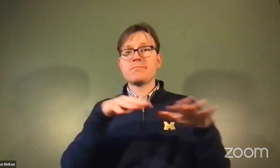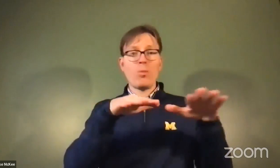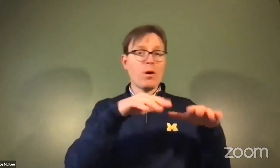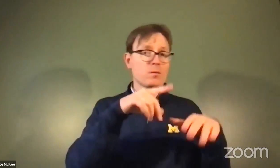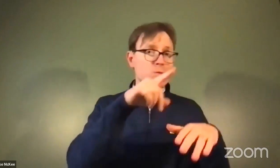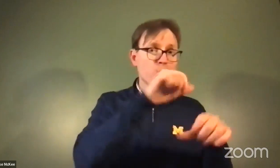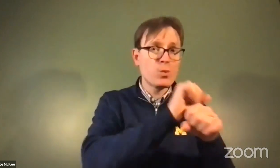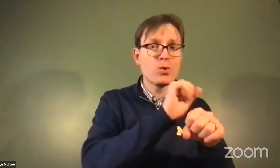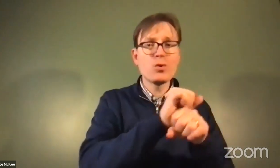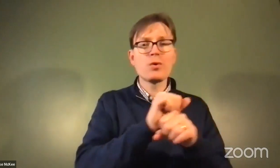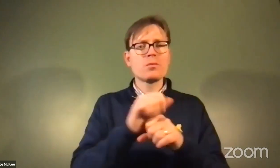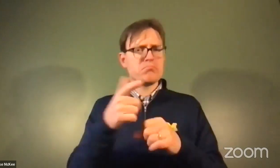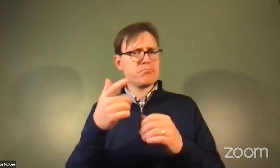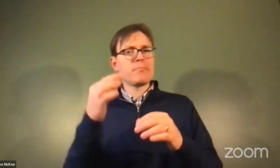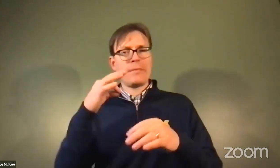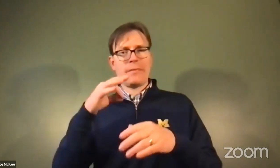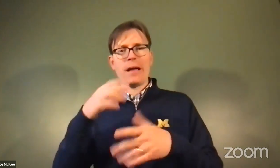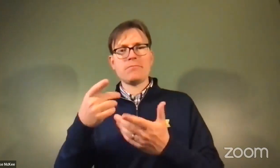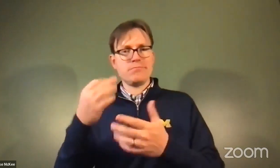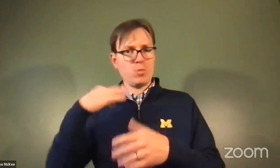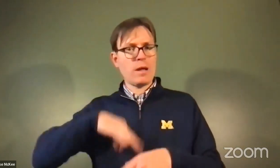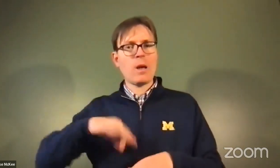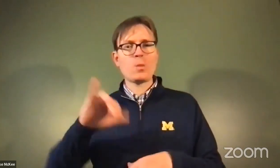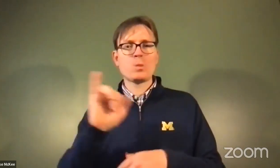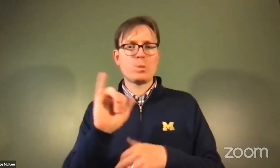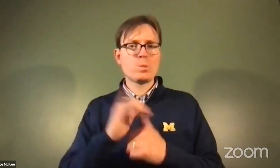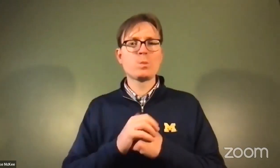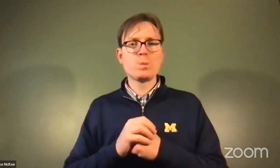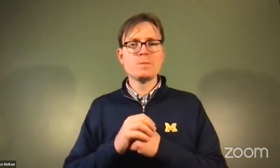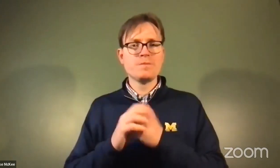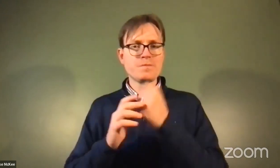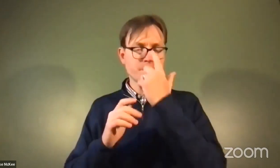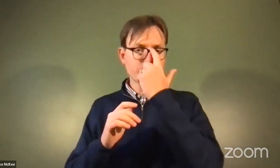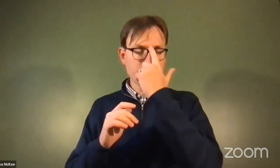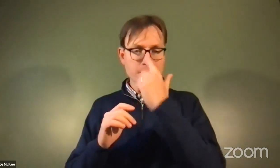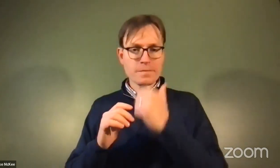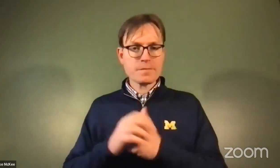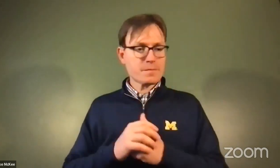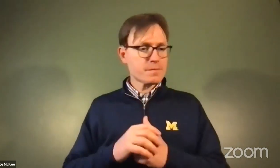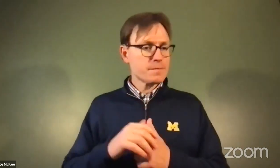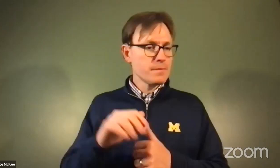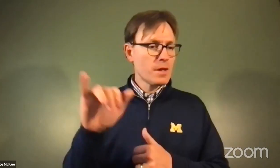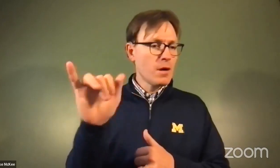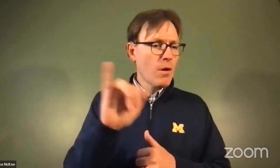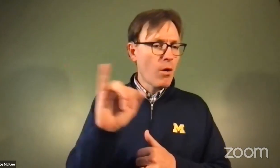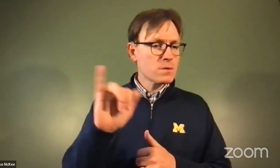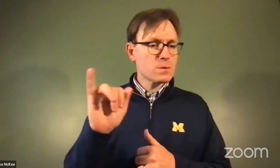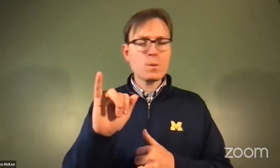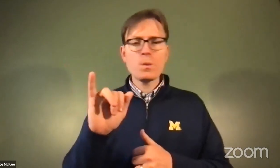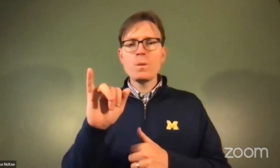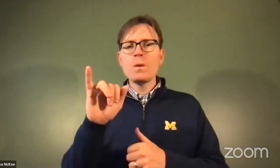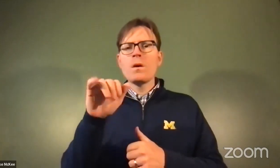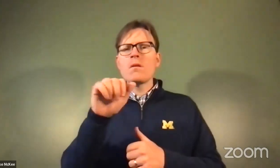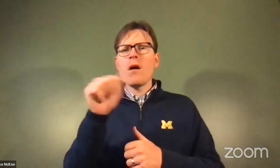but walking in the store, walking to work, all of those physical activities are